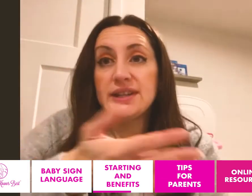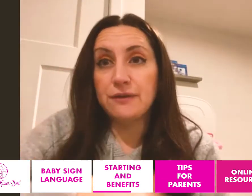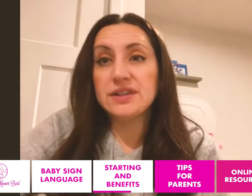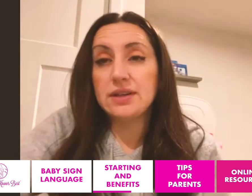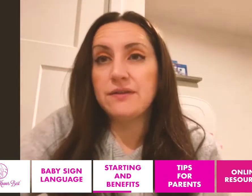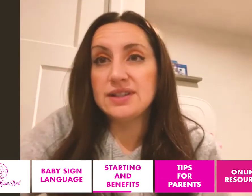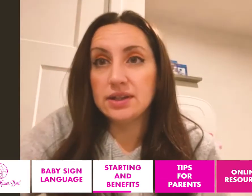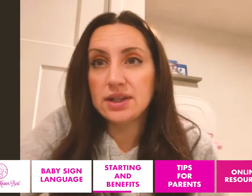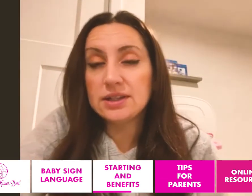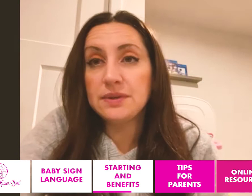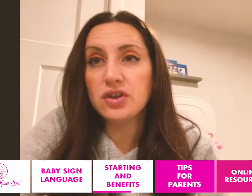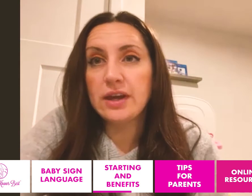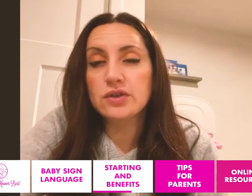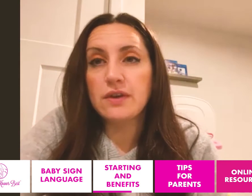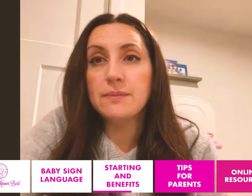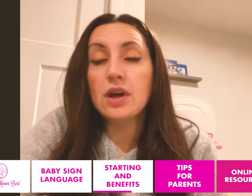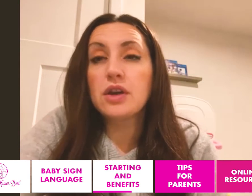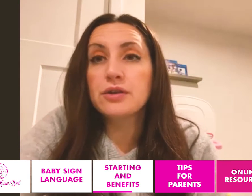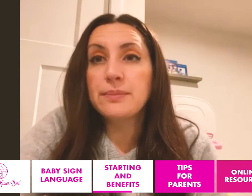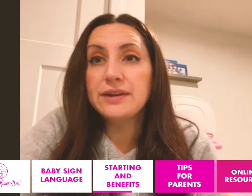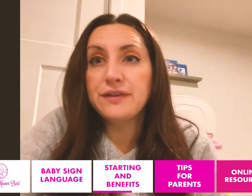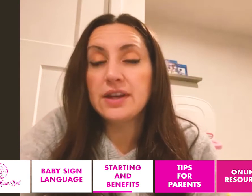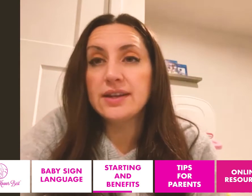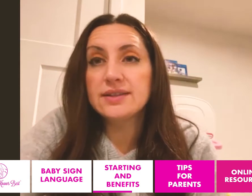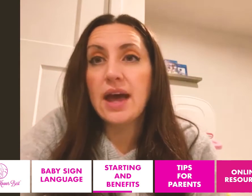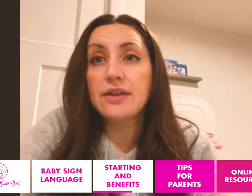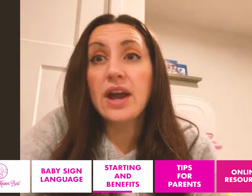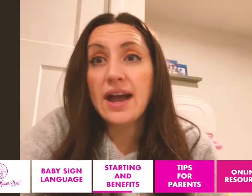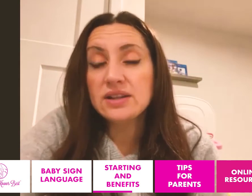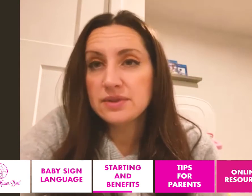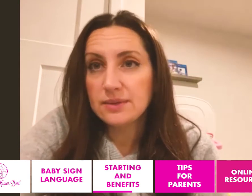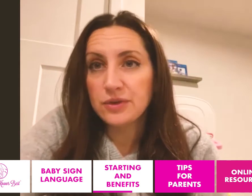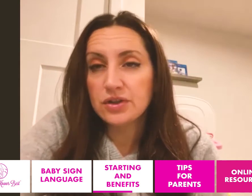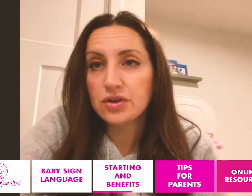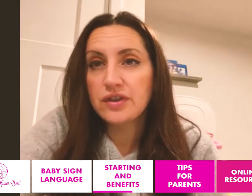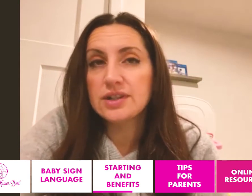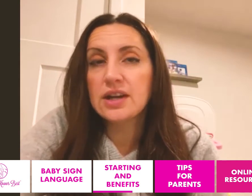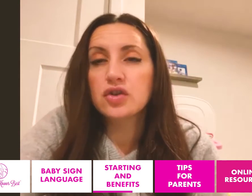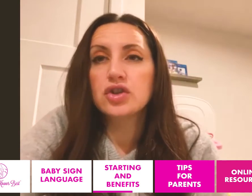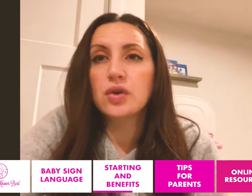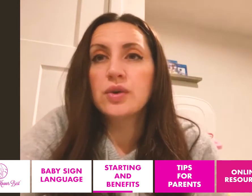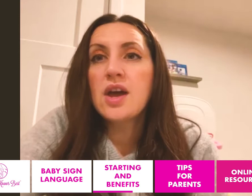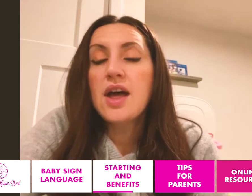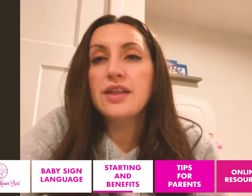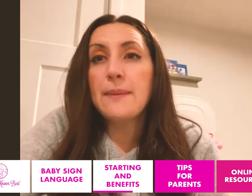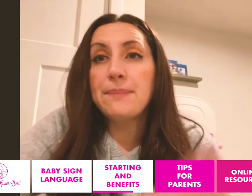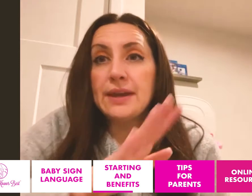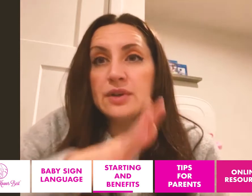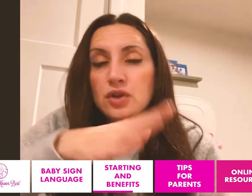it facilitates speech and language development. Another benefit is that there has been some research that has actually shown that babies who were